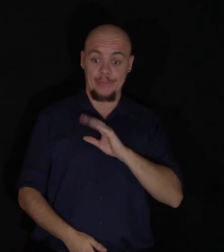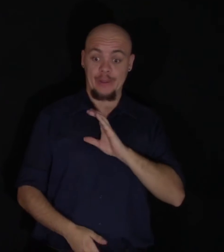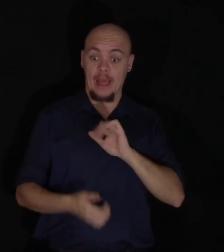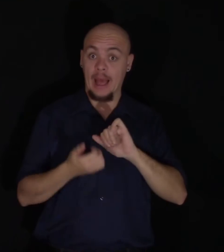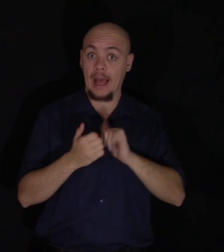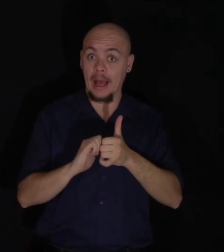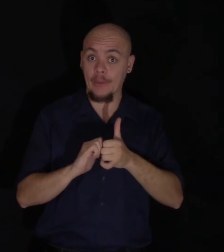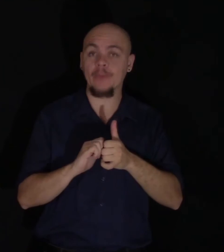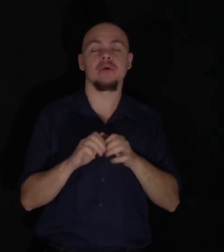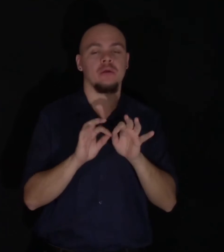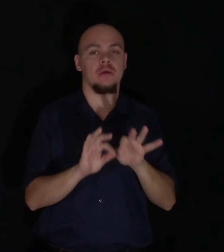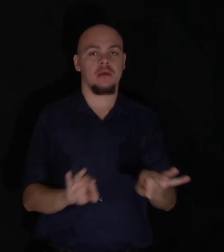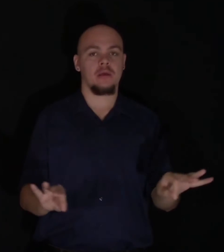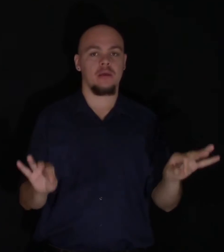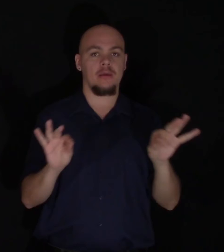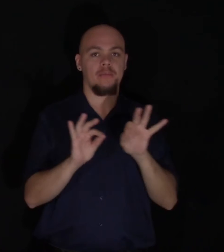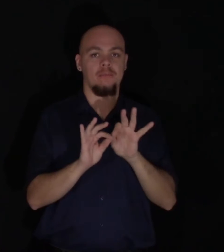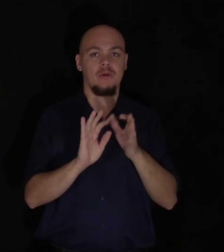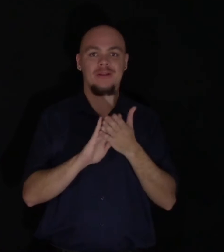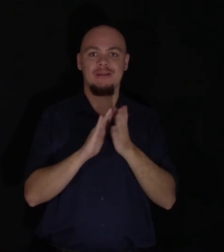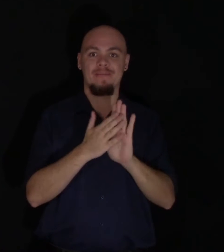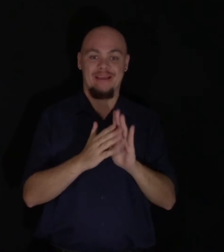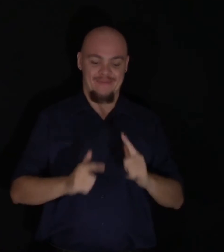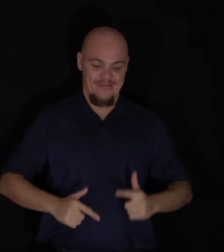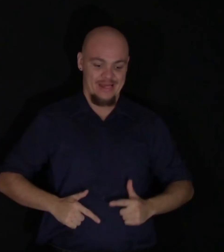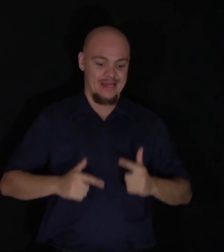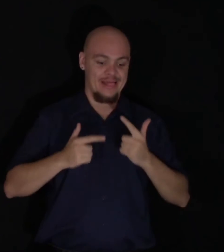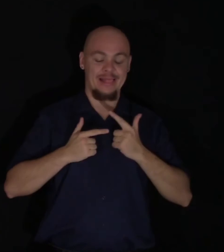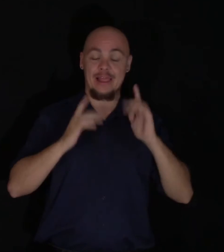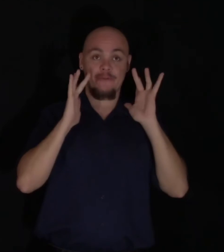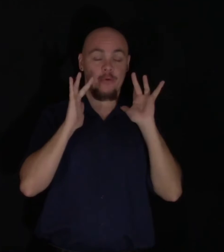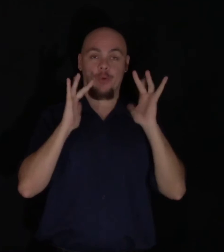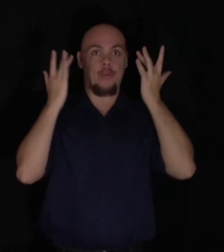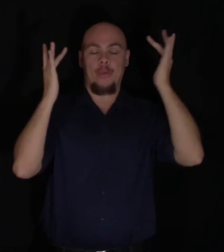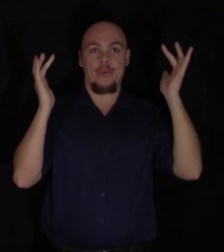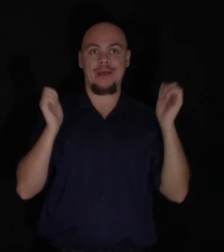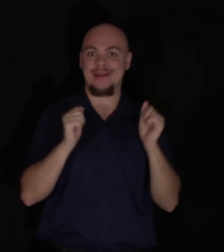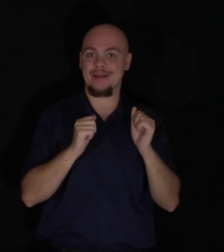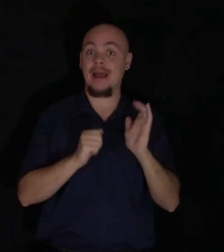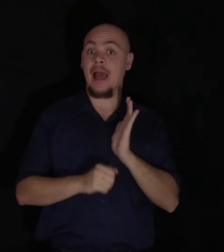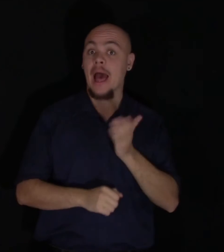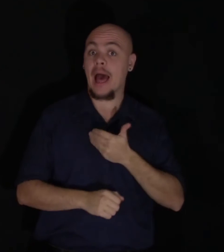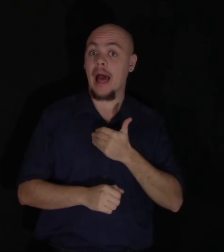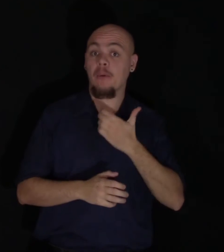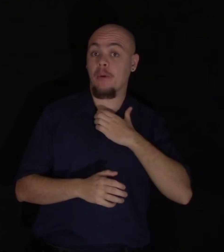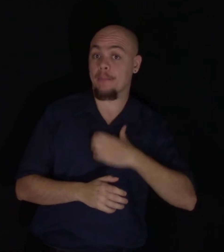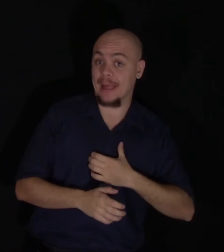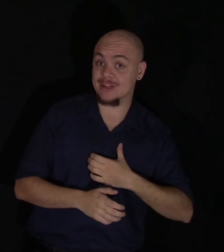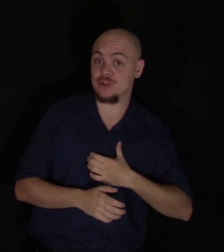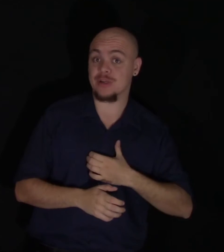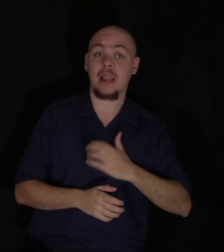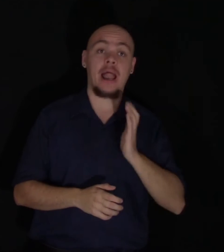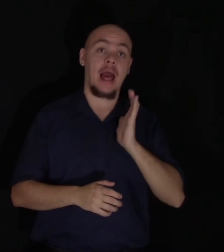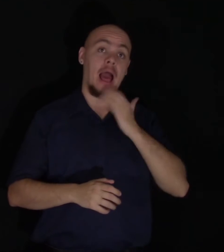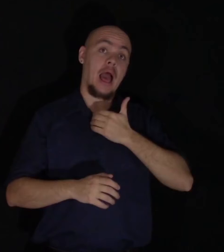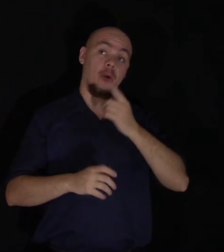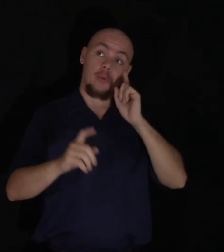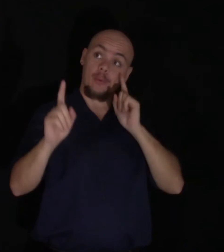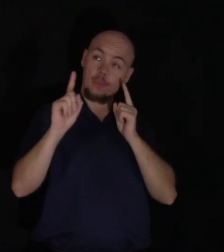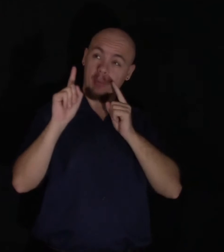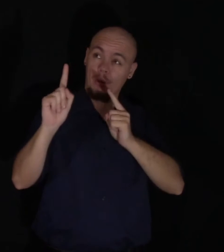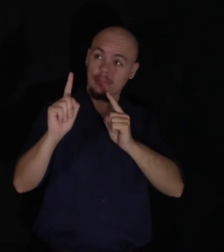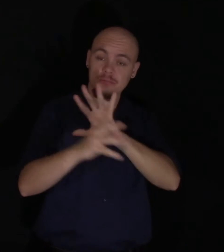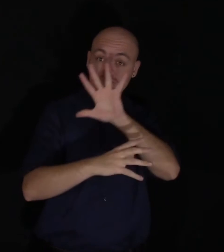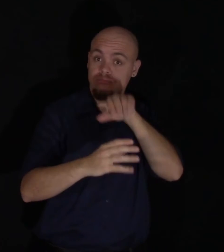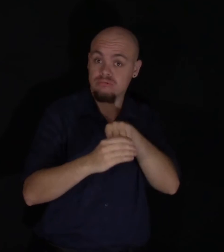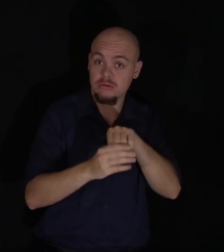it's important, as I call it, to be lit up in life. It's important to connect with our passion and our purpose. For the past